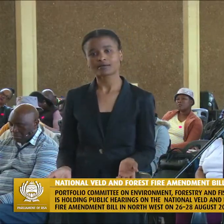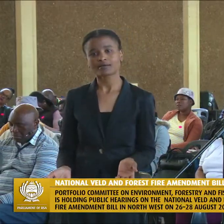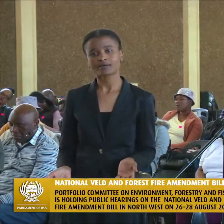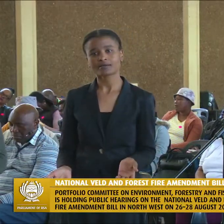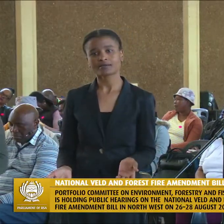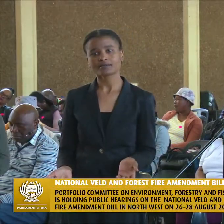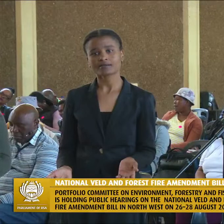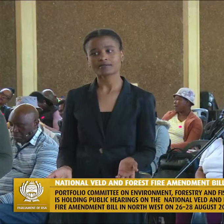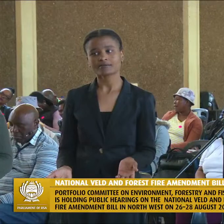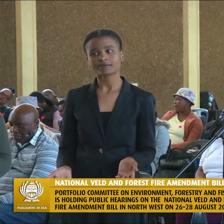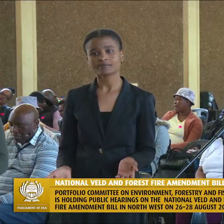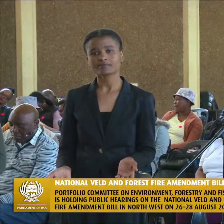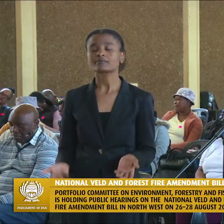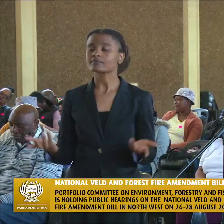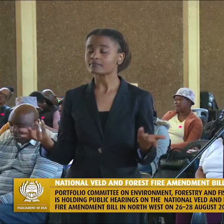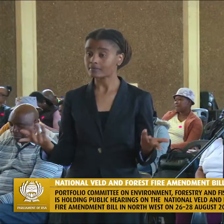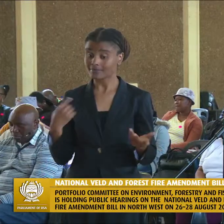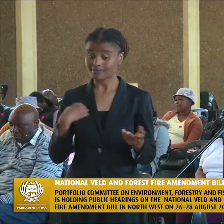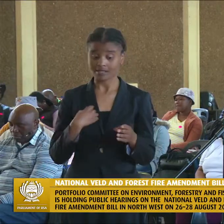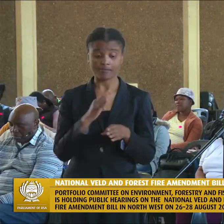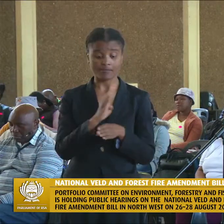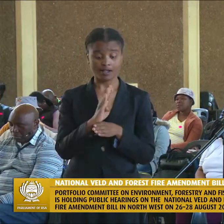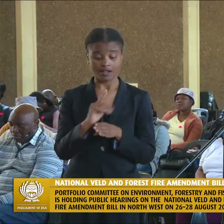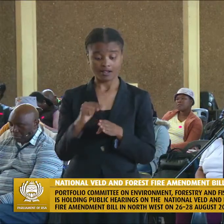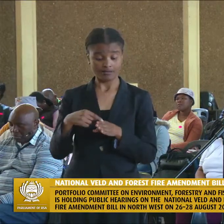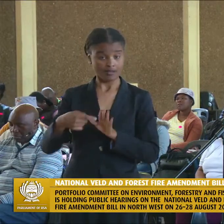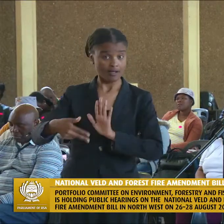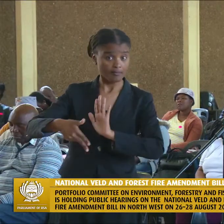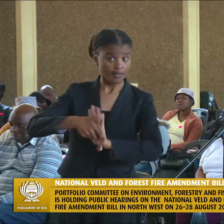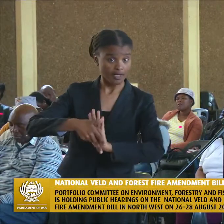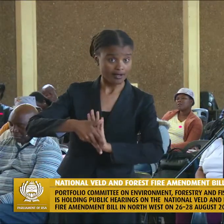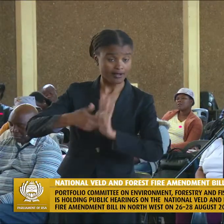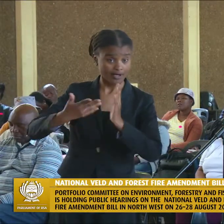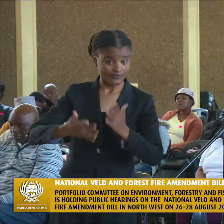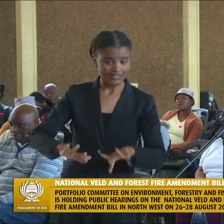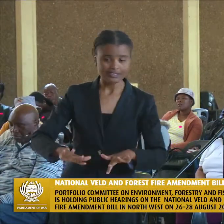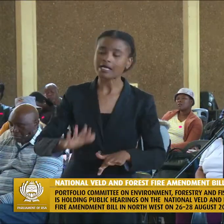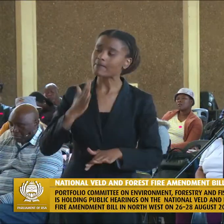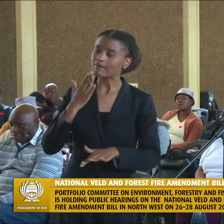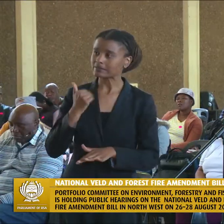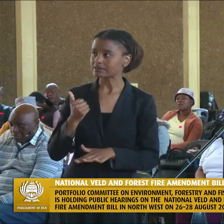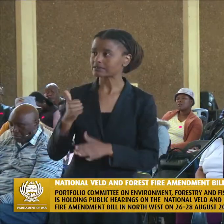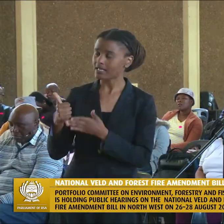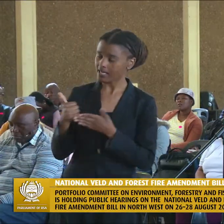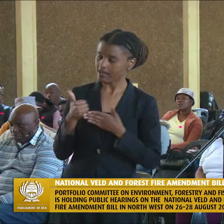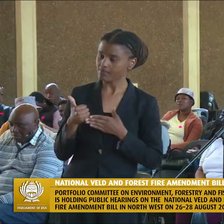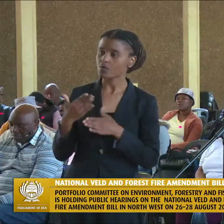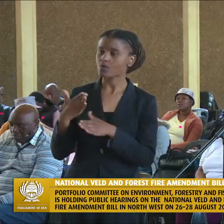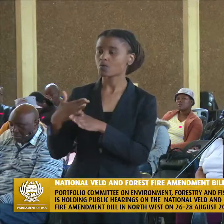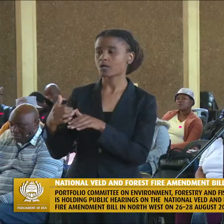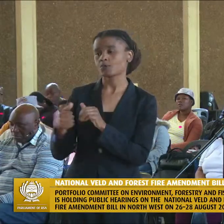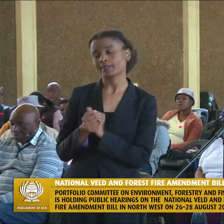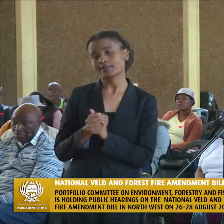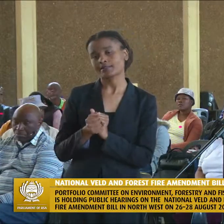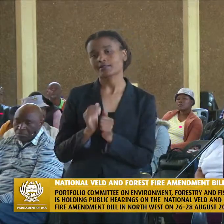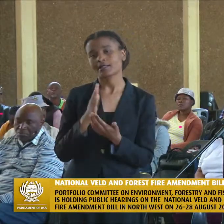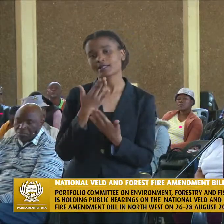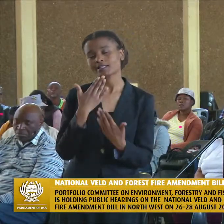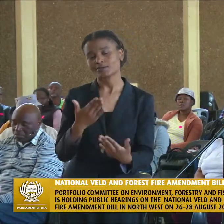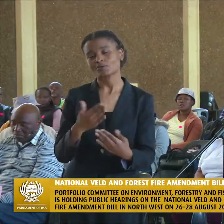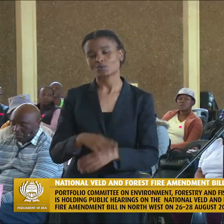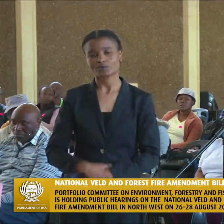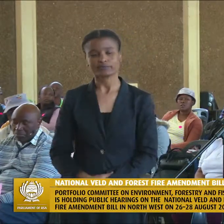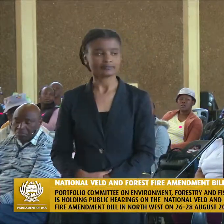when we pass in this bill we are requesting that please help us or work with us thank you very much